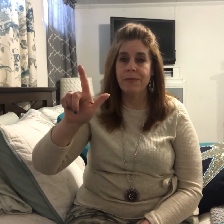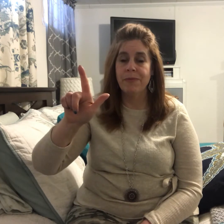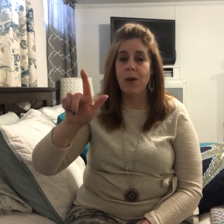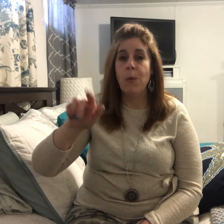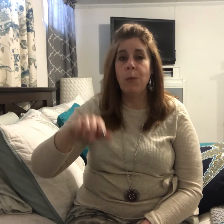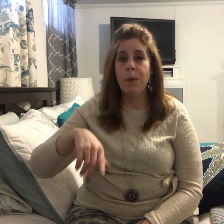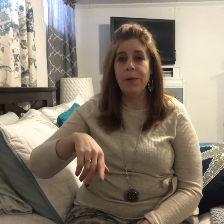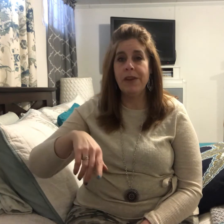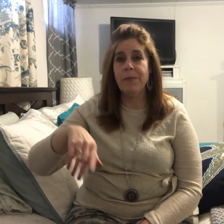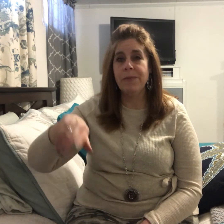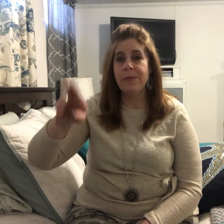One more time.